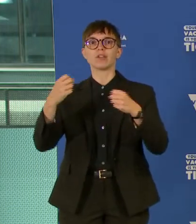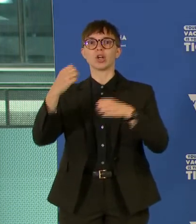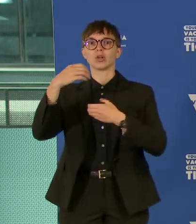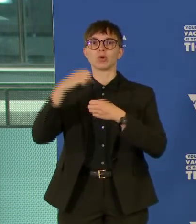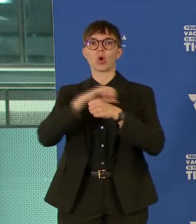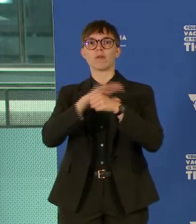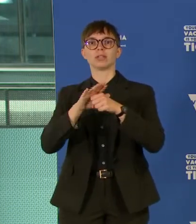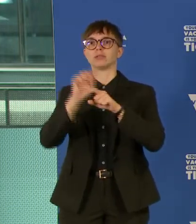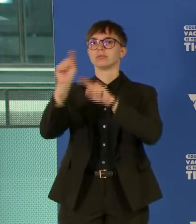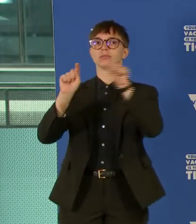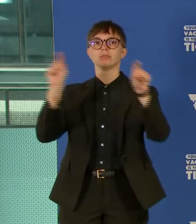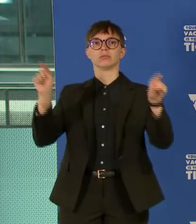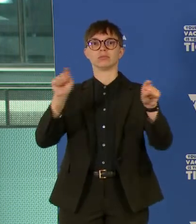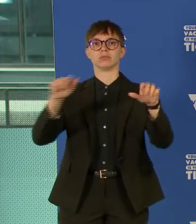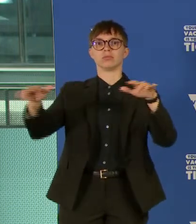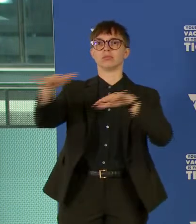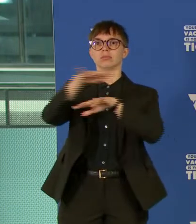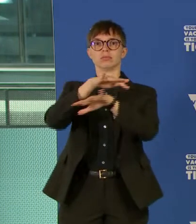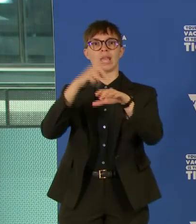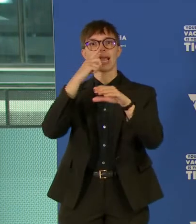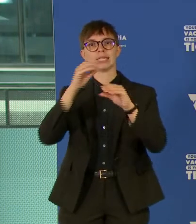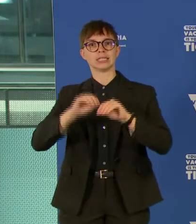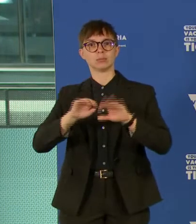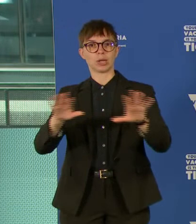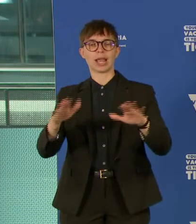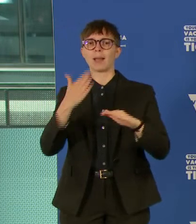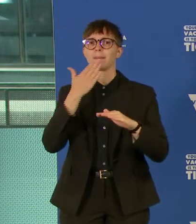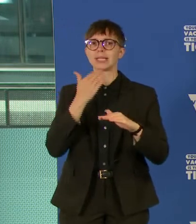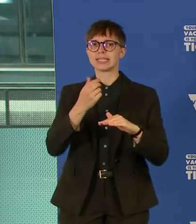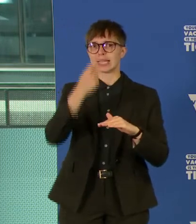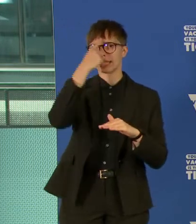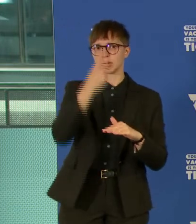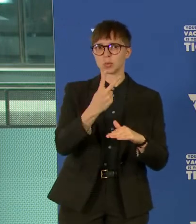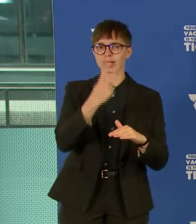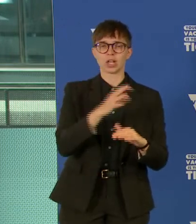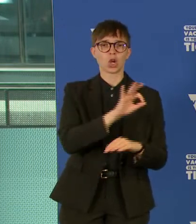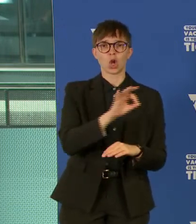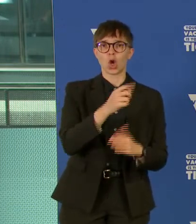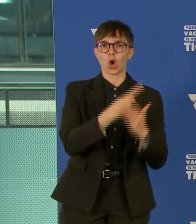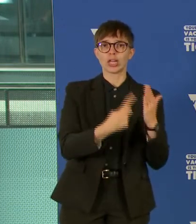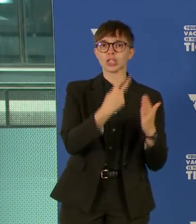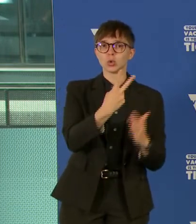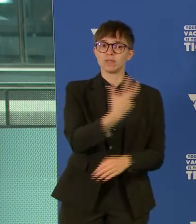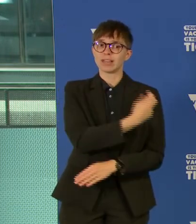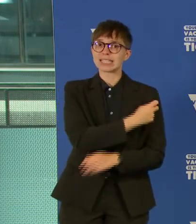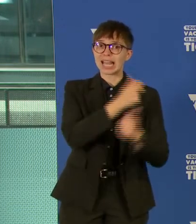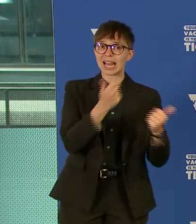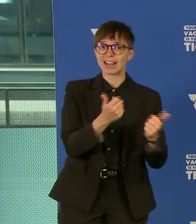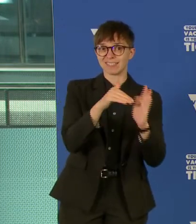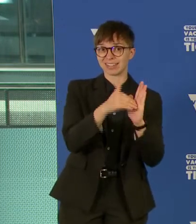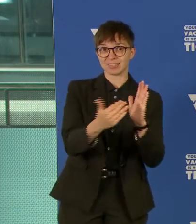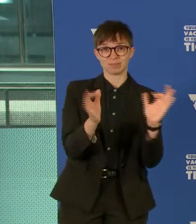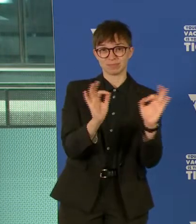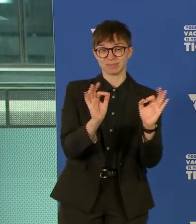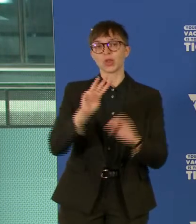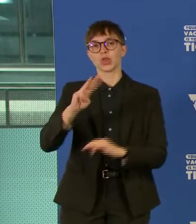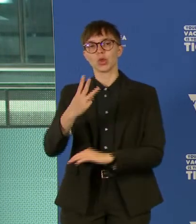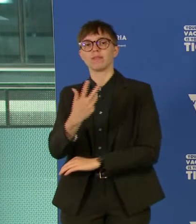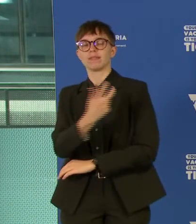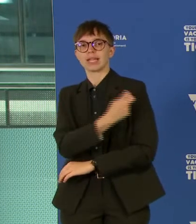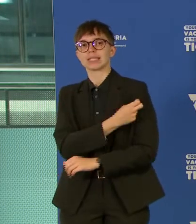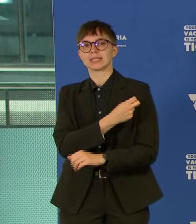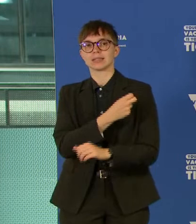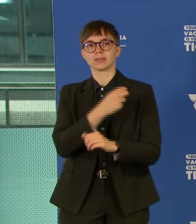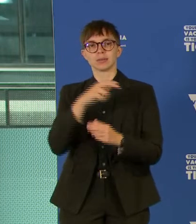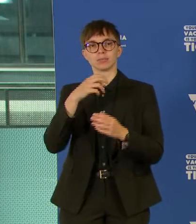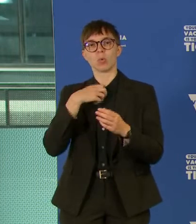possible. So don't just rely on 2 doses through winter. Make April or May the time to get your third